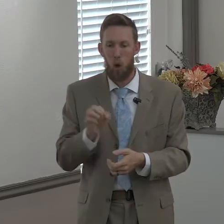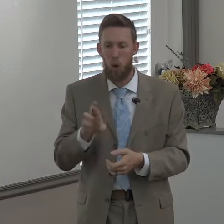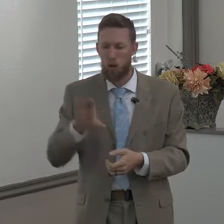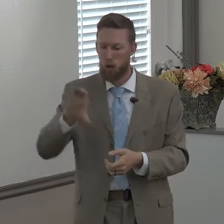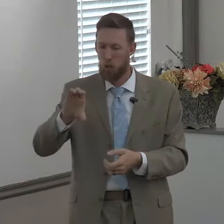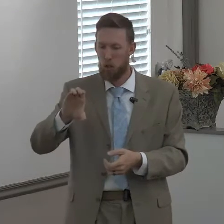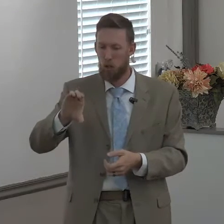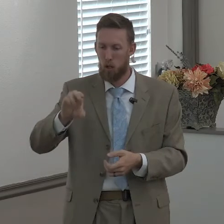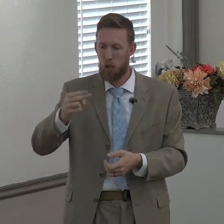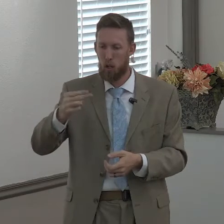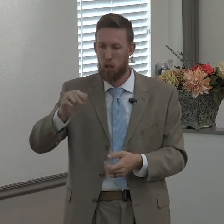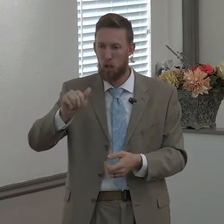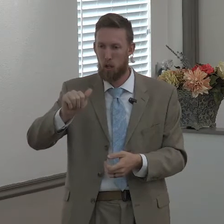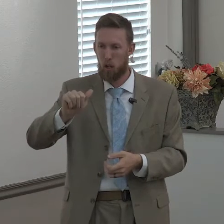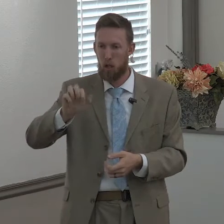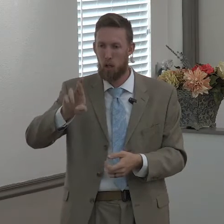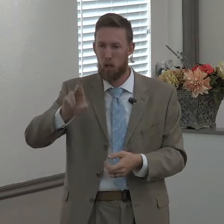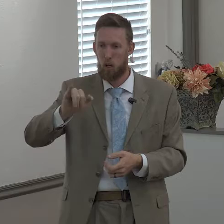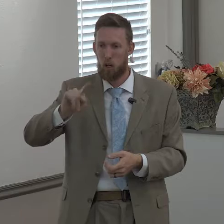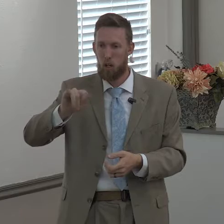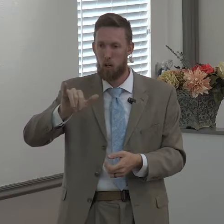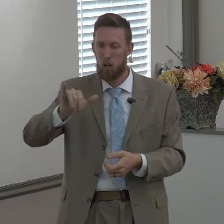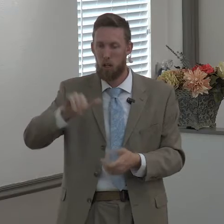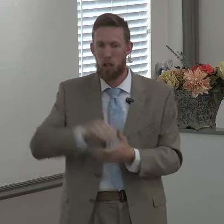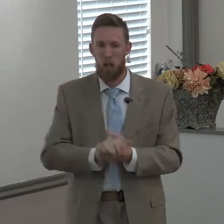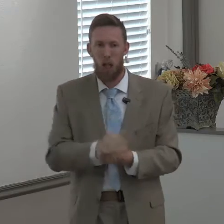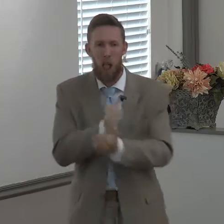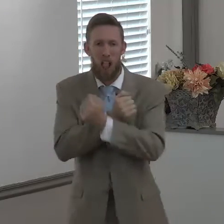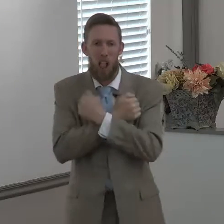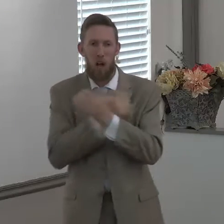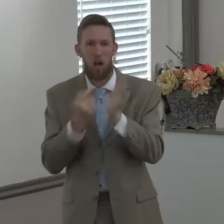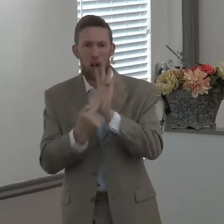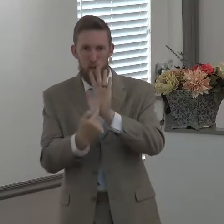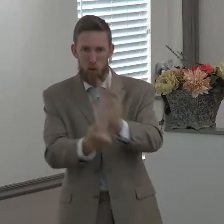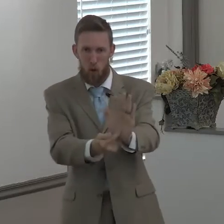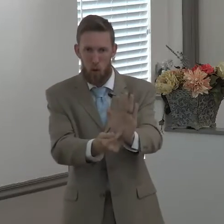true sacrificial love. Charity, it's called.